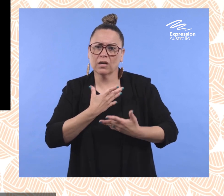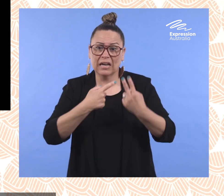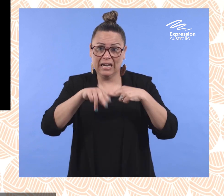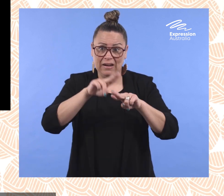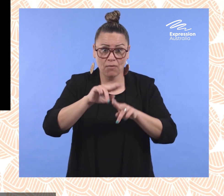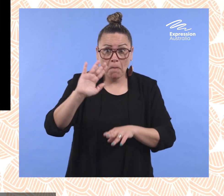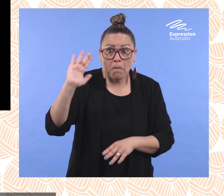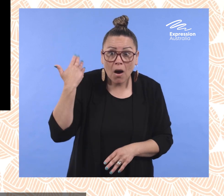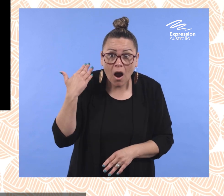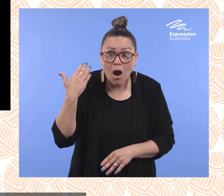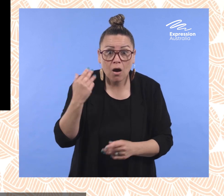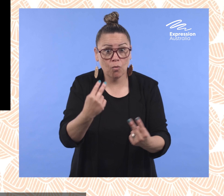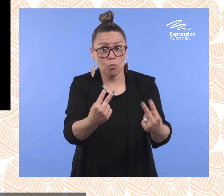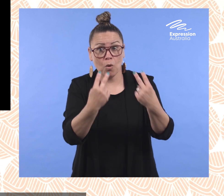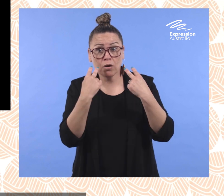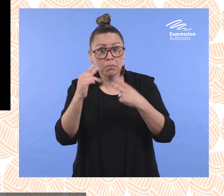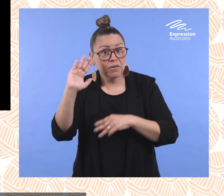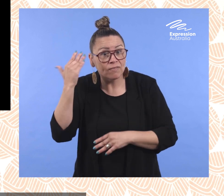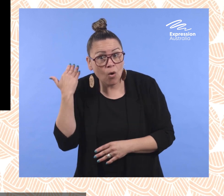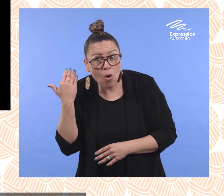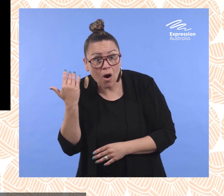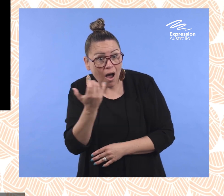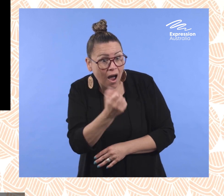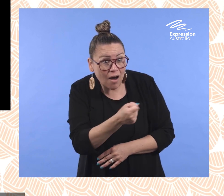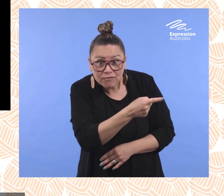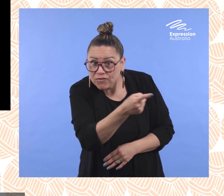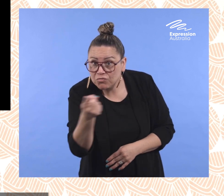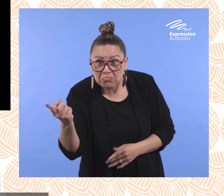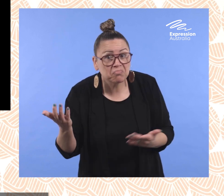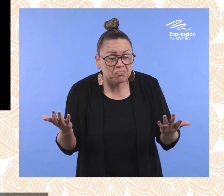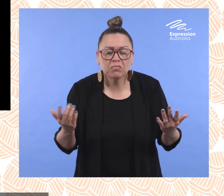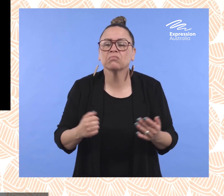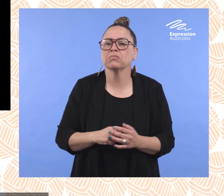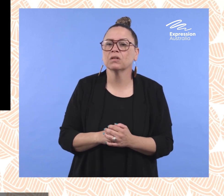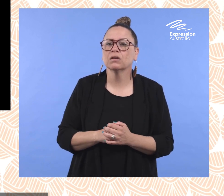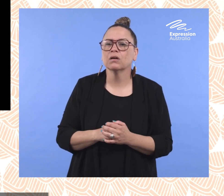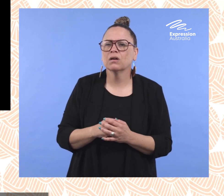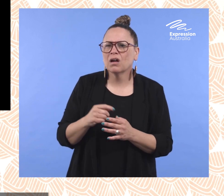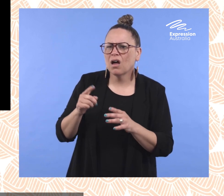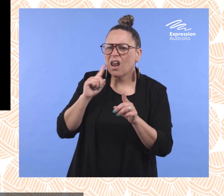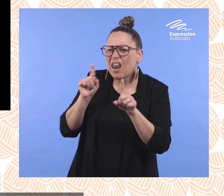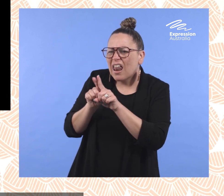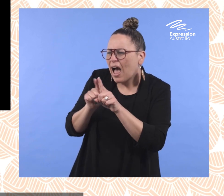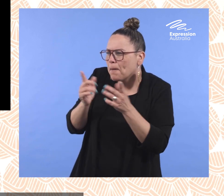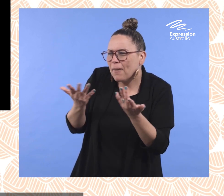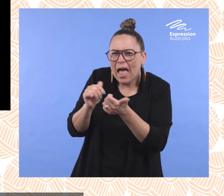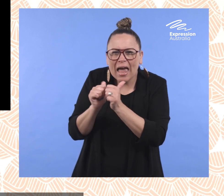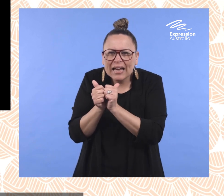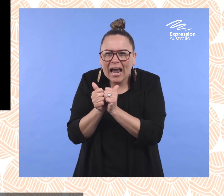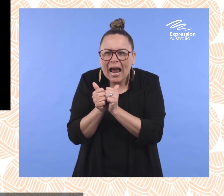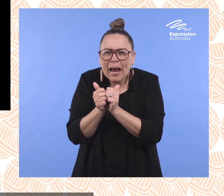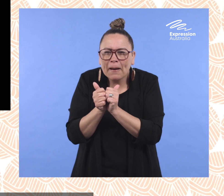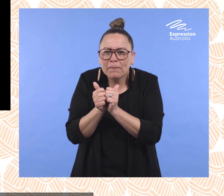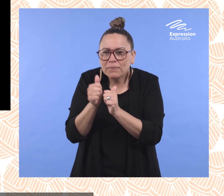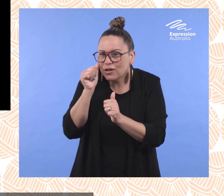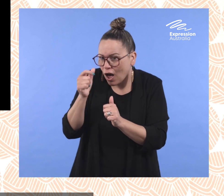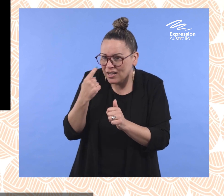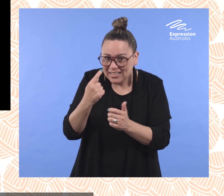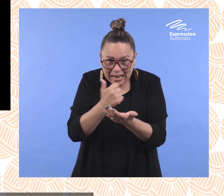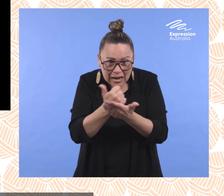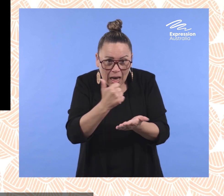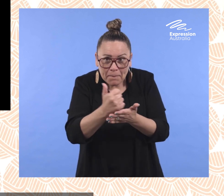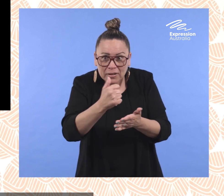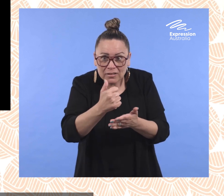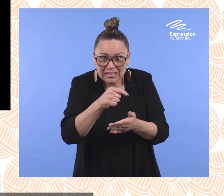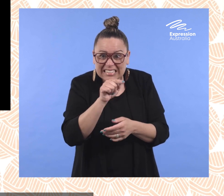been part of one of these yarning circles before. And it's like playing a game, Aunty Munya, isn't it? Seeing those